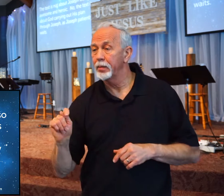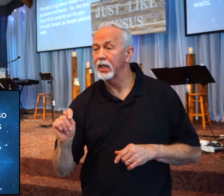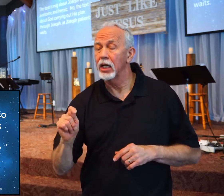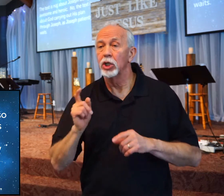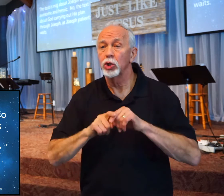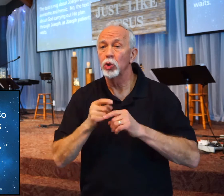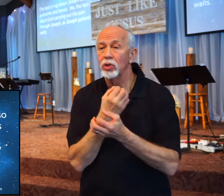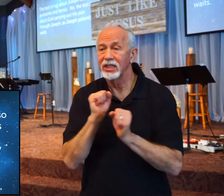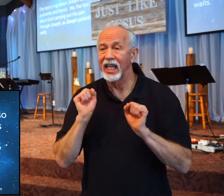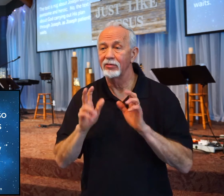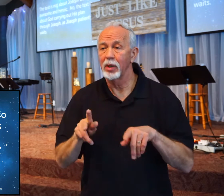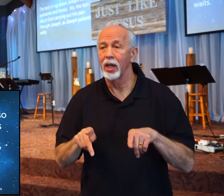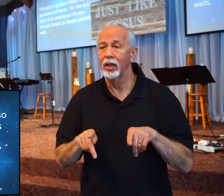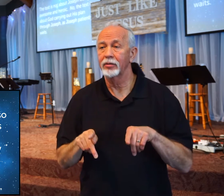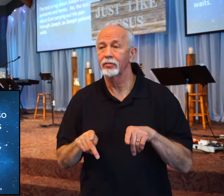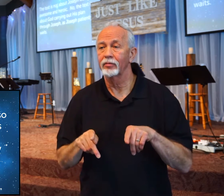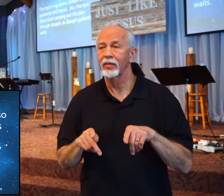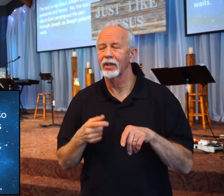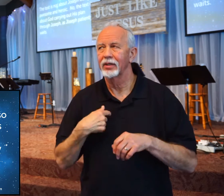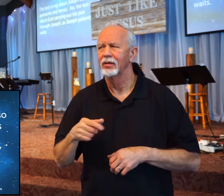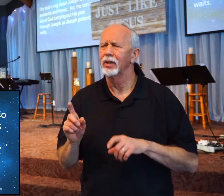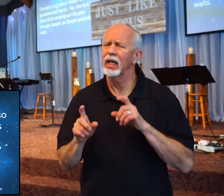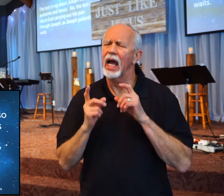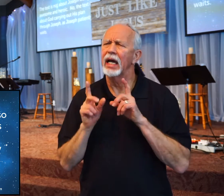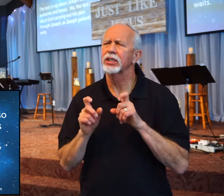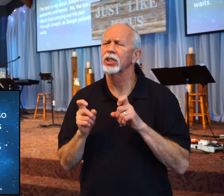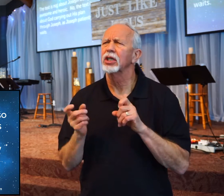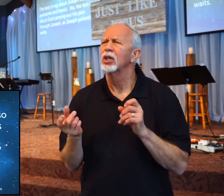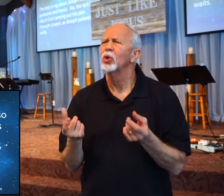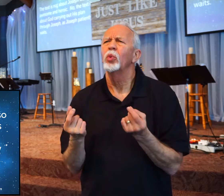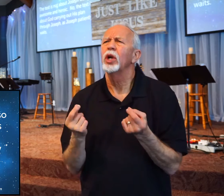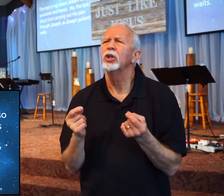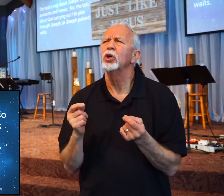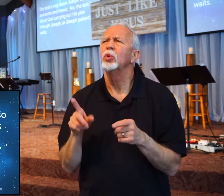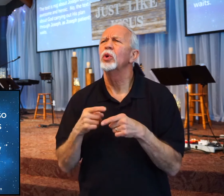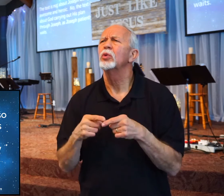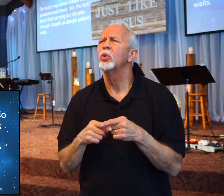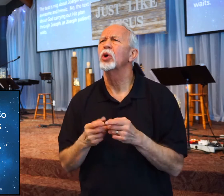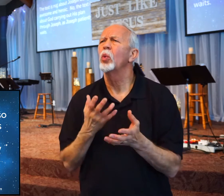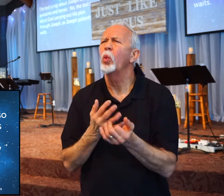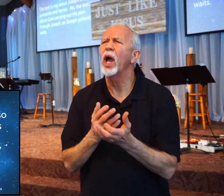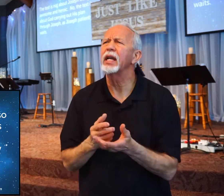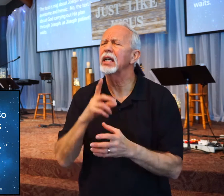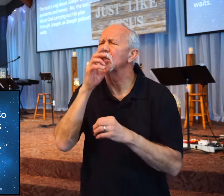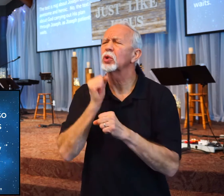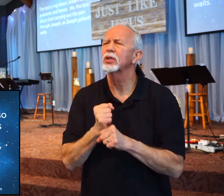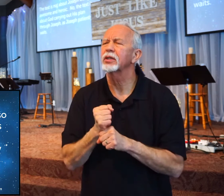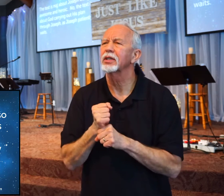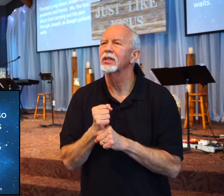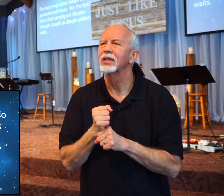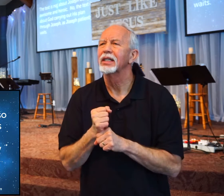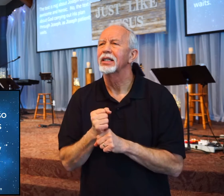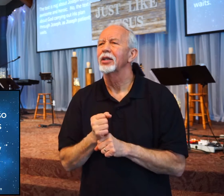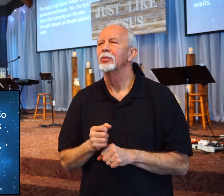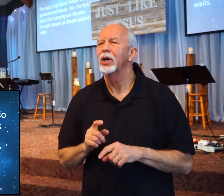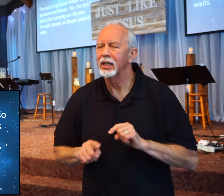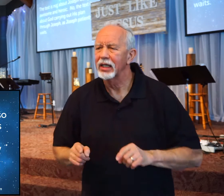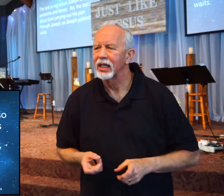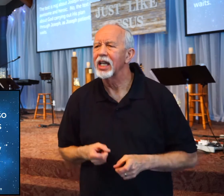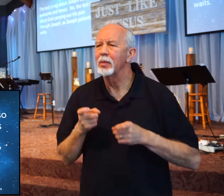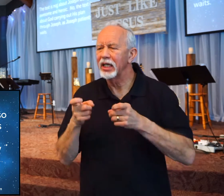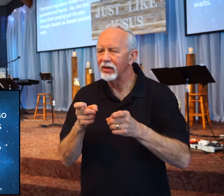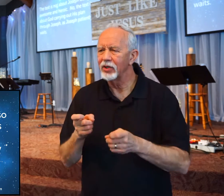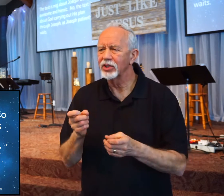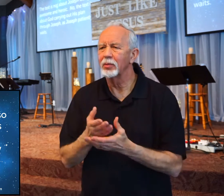save people. We might ask, what should we do while we wait and we trust? I don't want to park here too long, but let me just give you some bullet